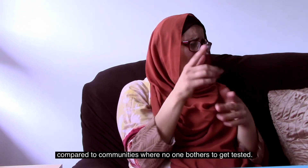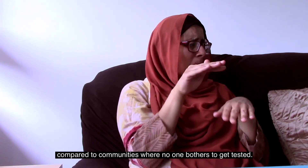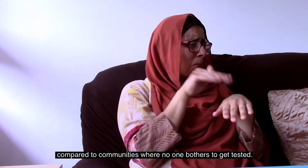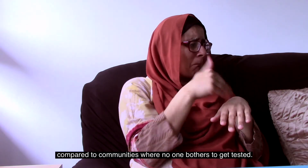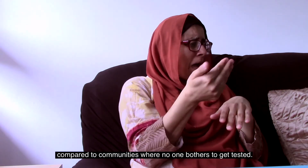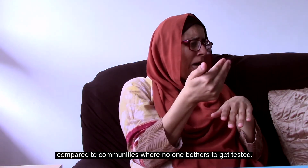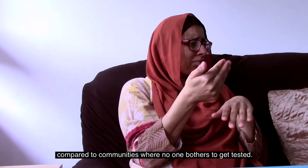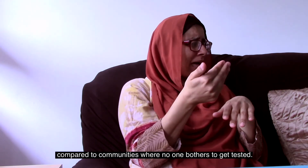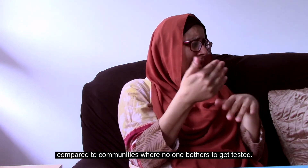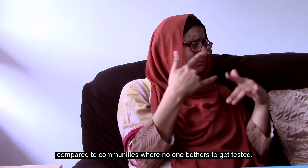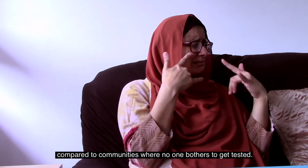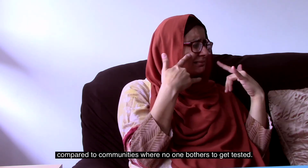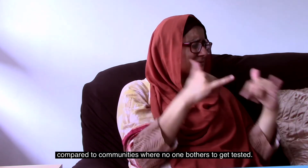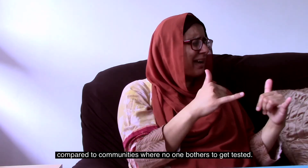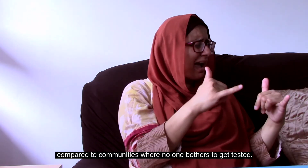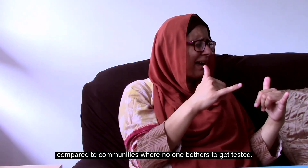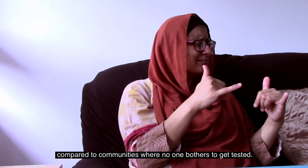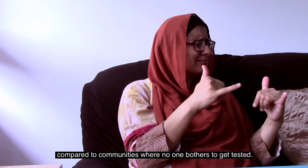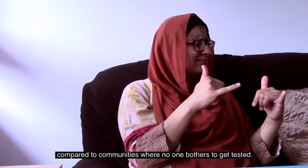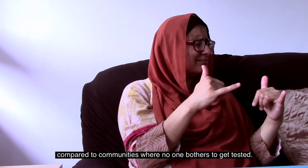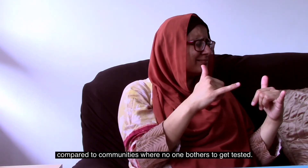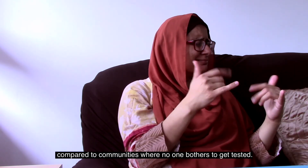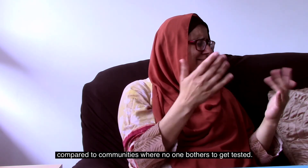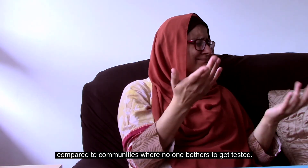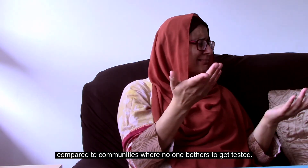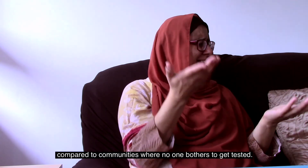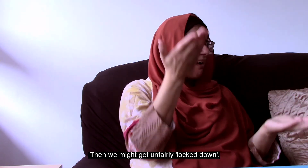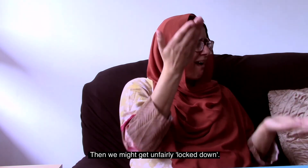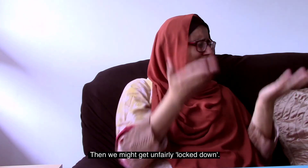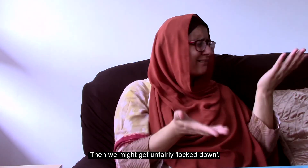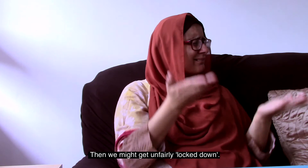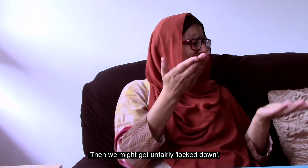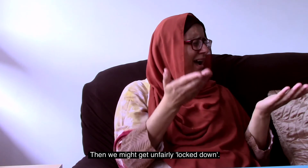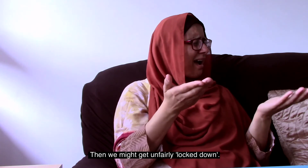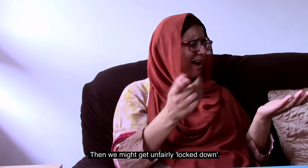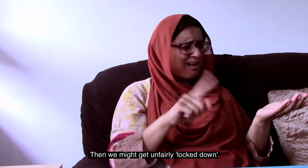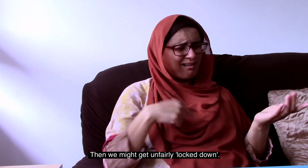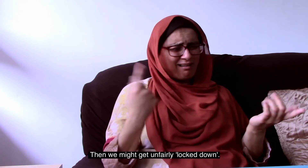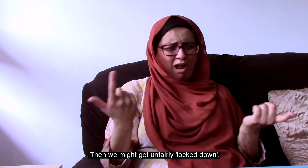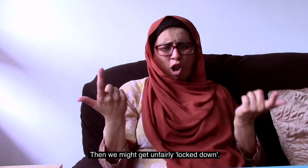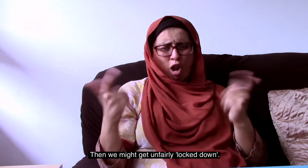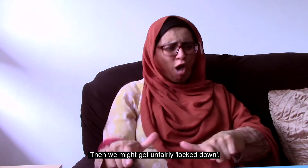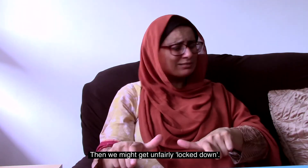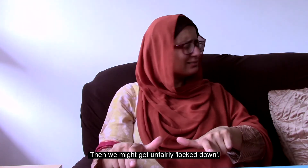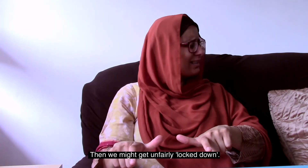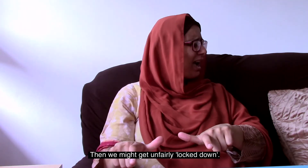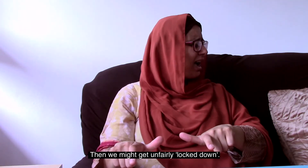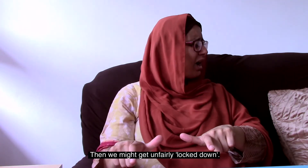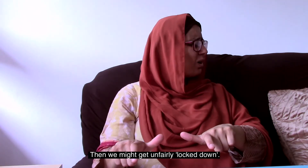where no one bothers to get tested. Then we might get unfairly locked down.